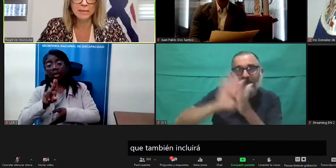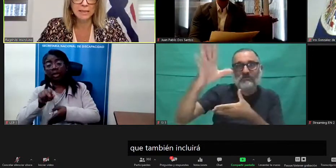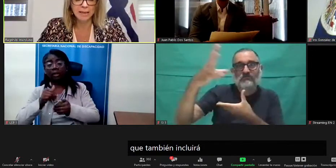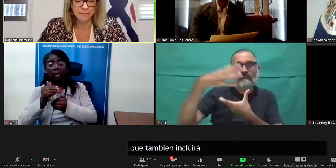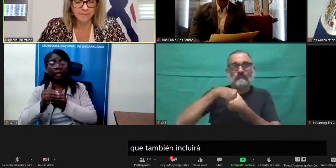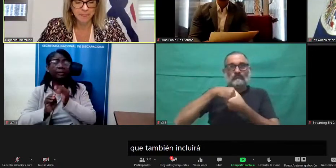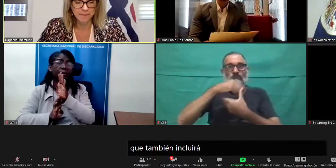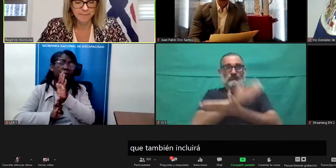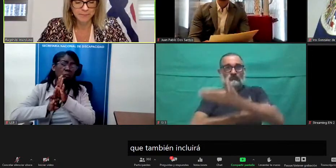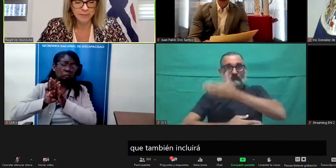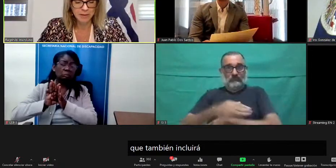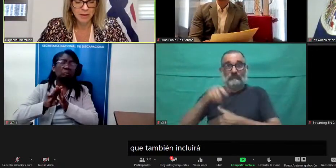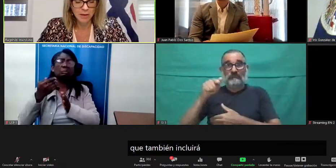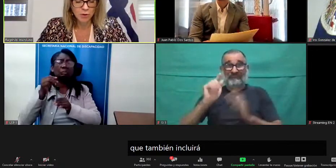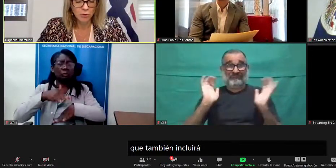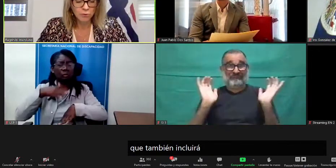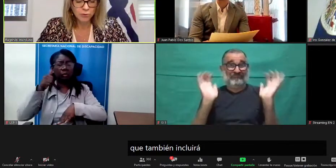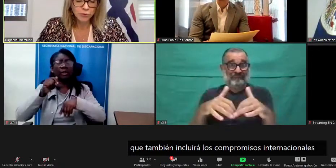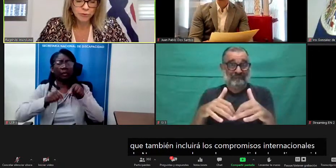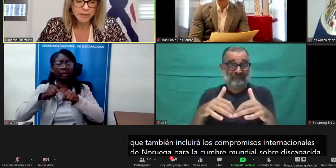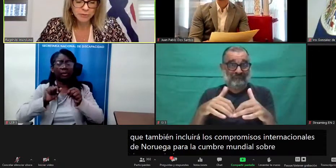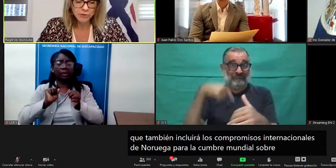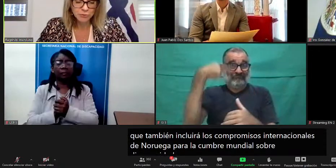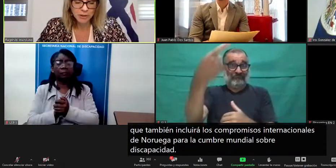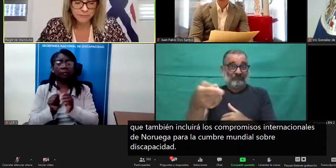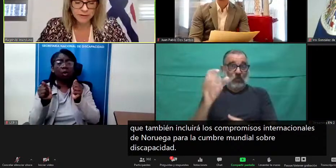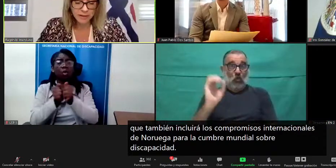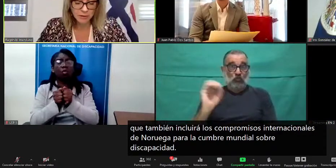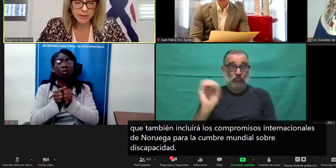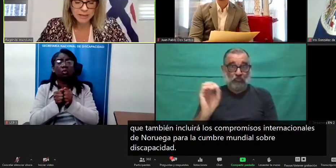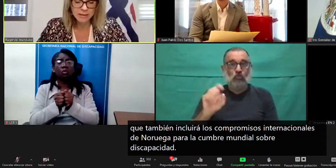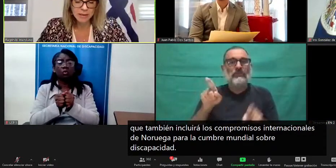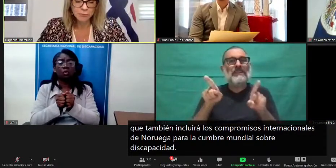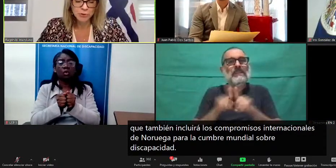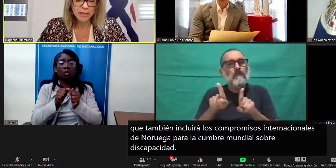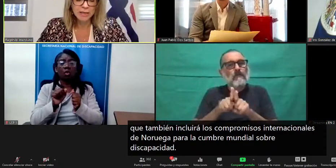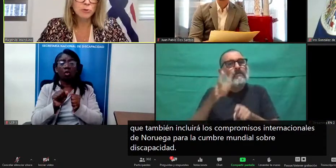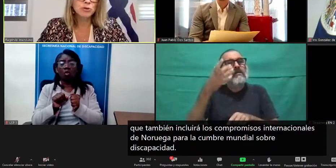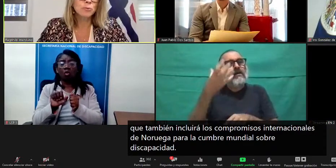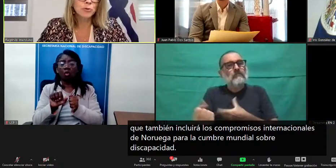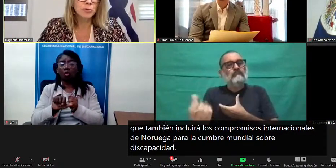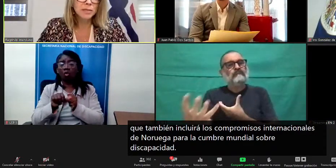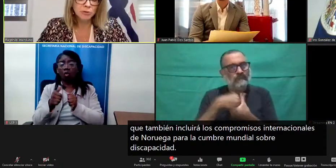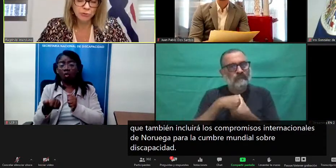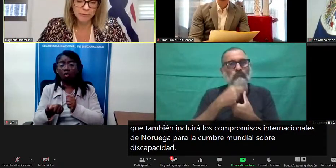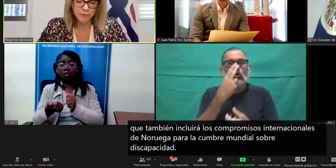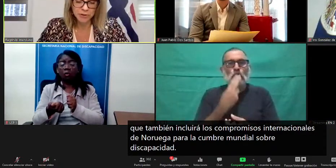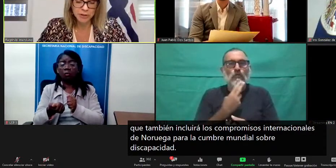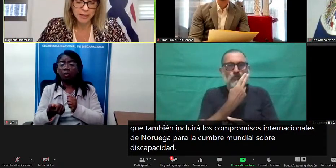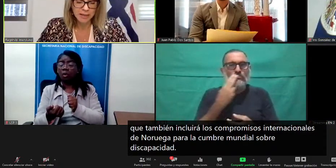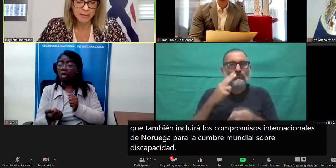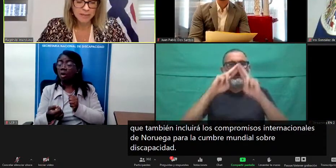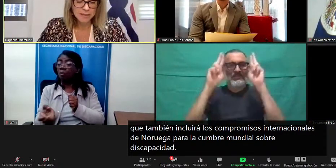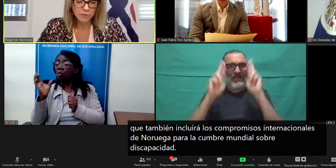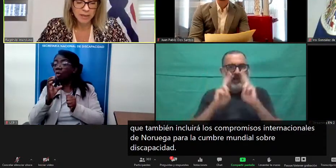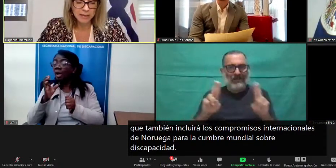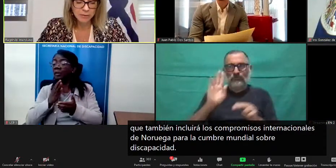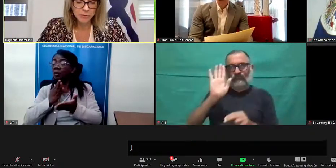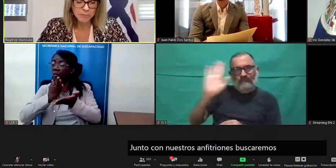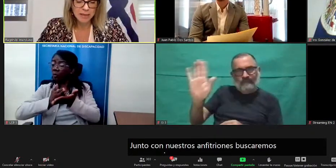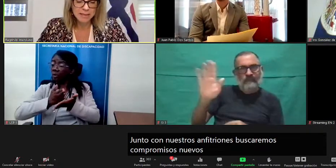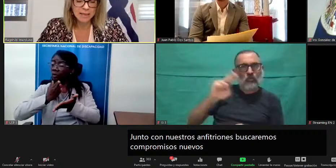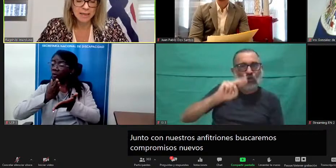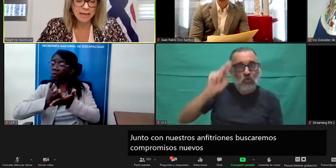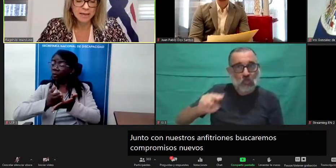norway for the world summit on disabilities together with our co-hosts we will look